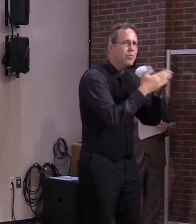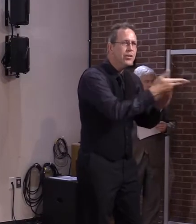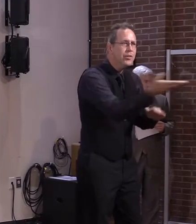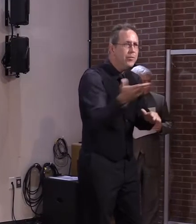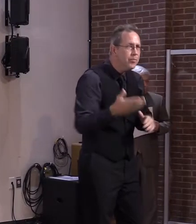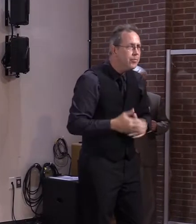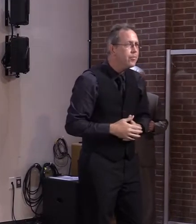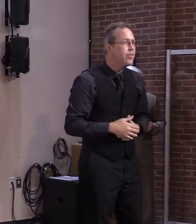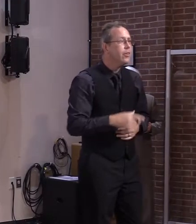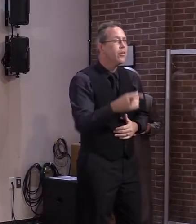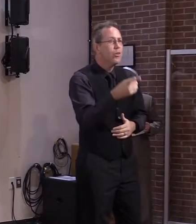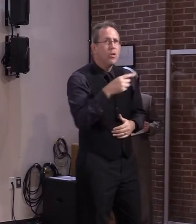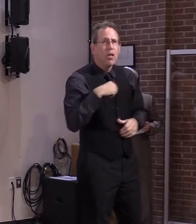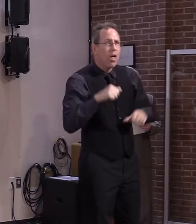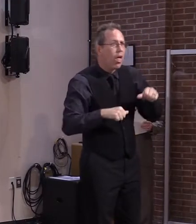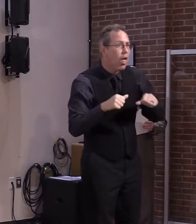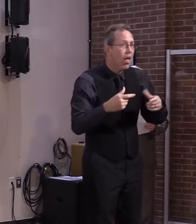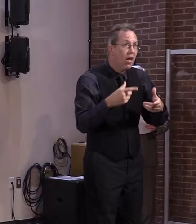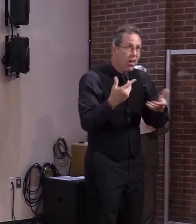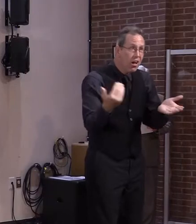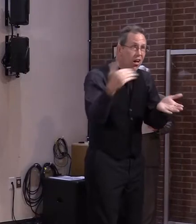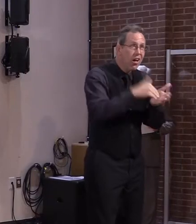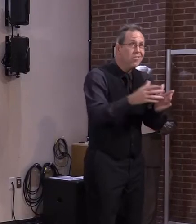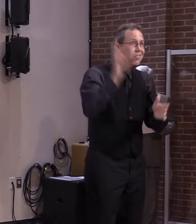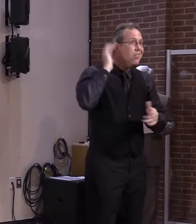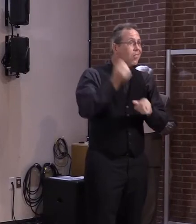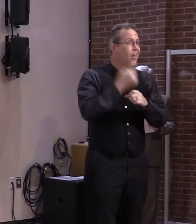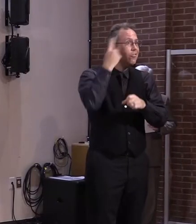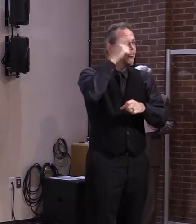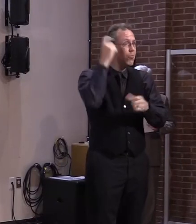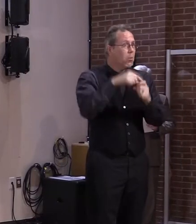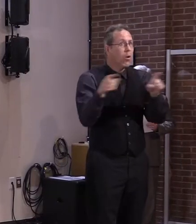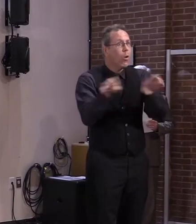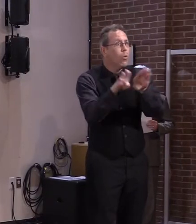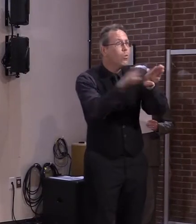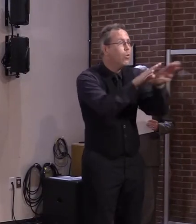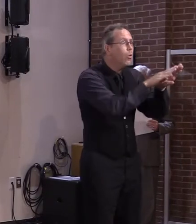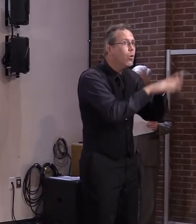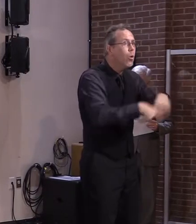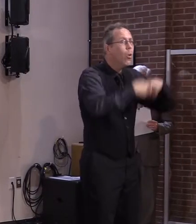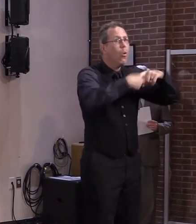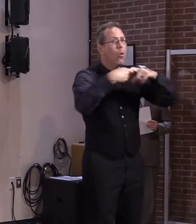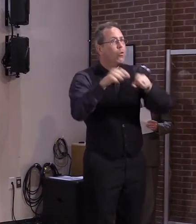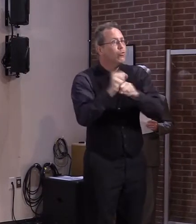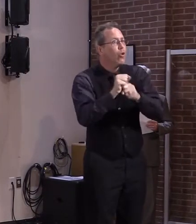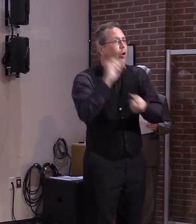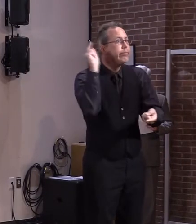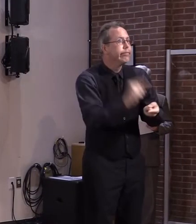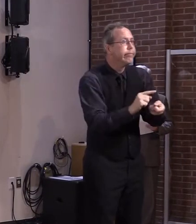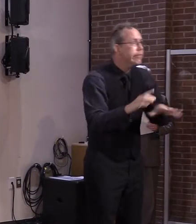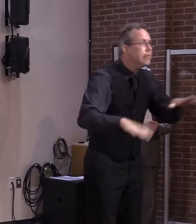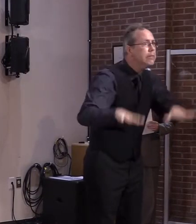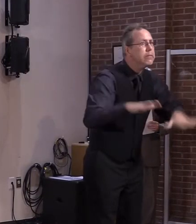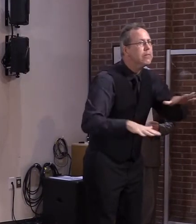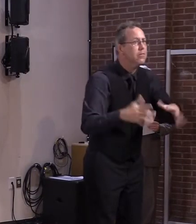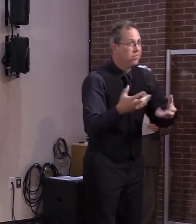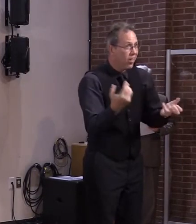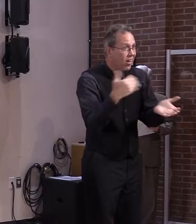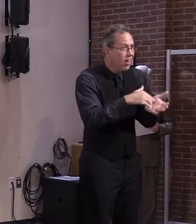Now, I know there are some who would like to see more restrictions put in place, and I'll remind